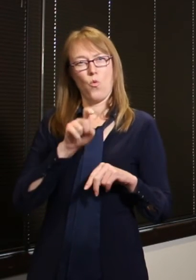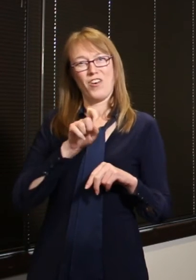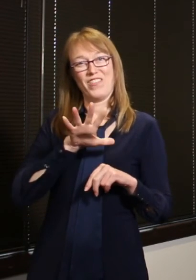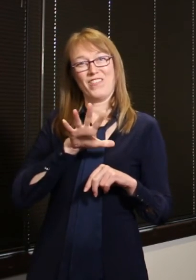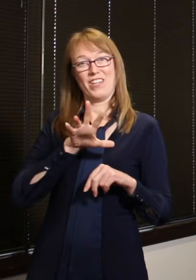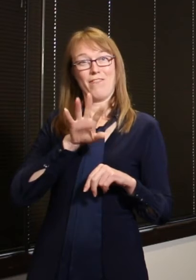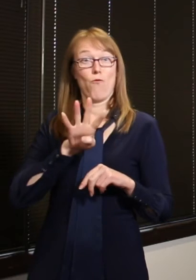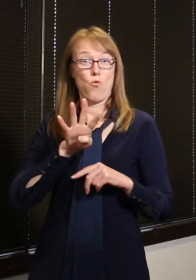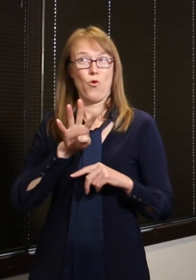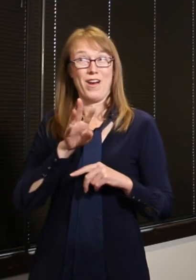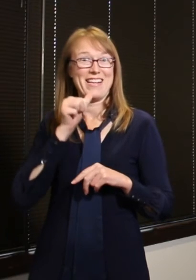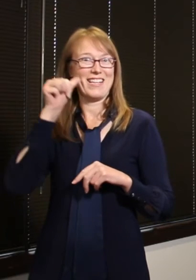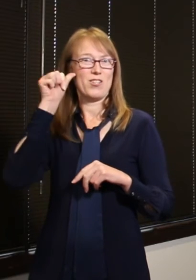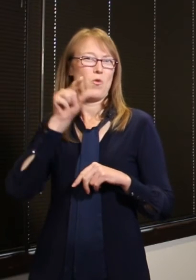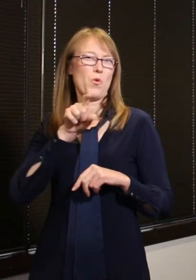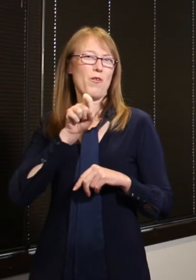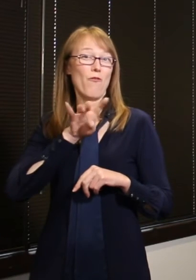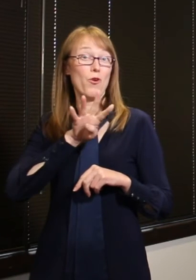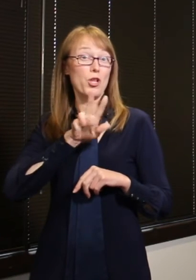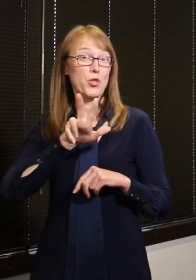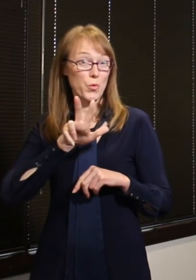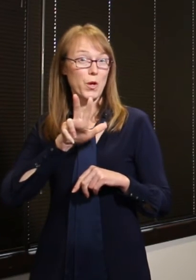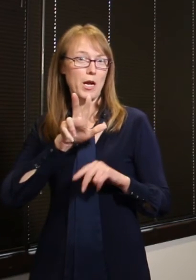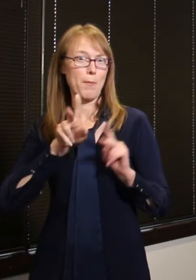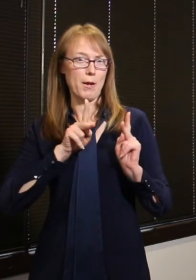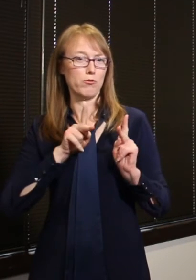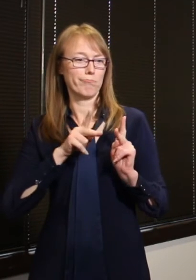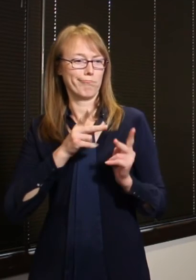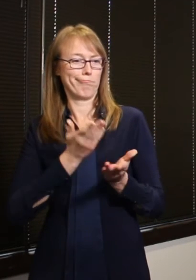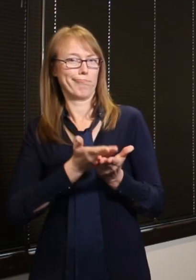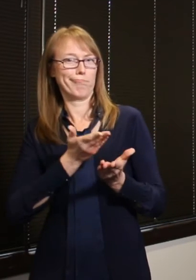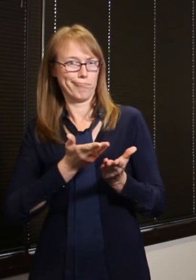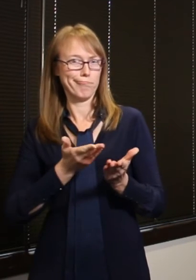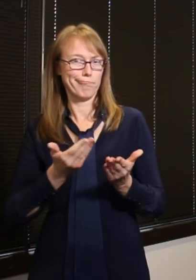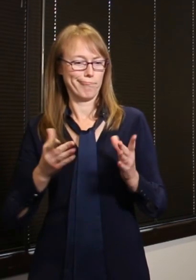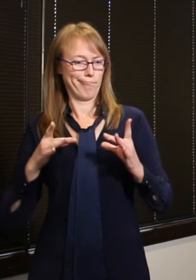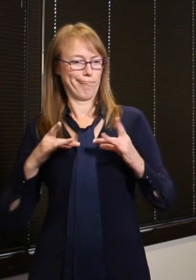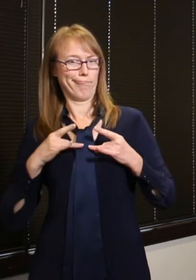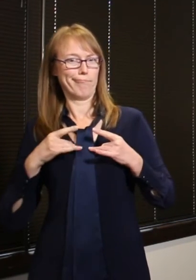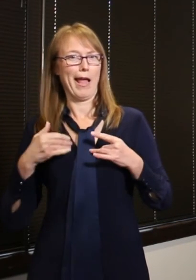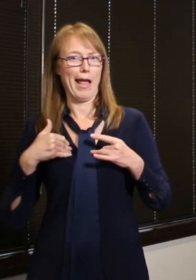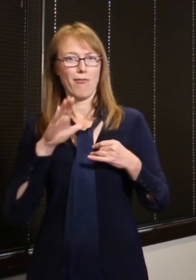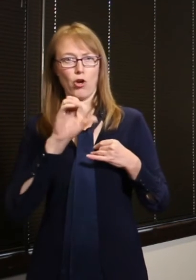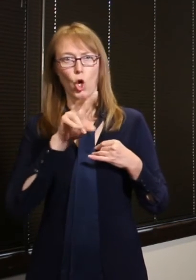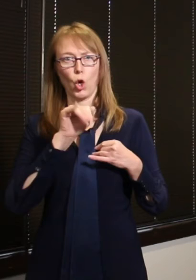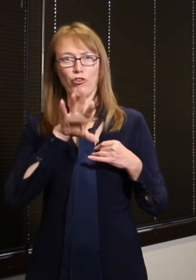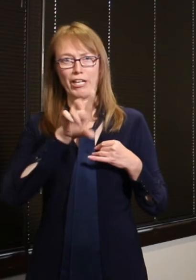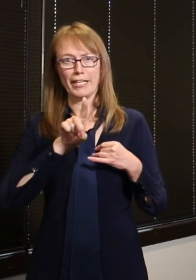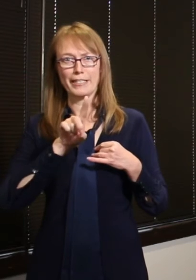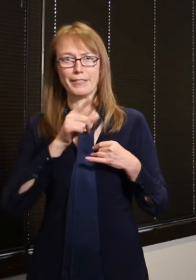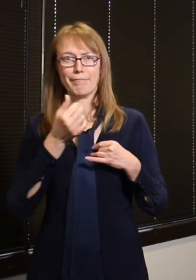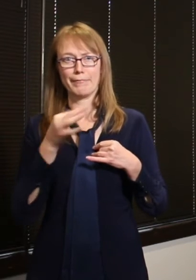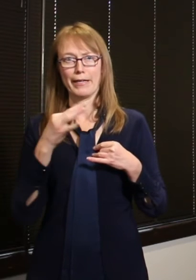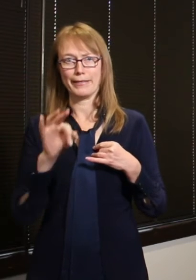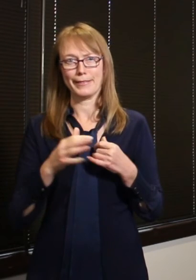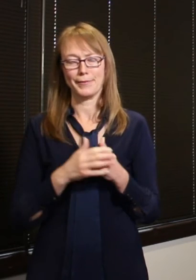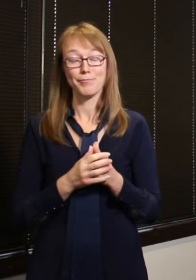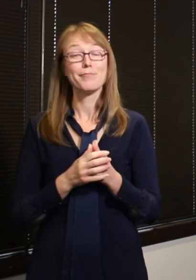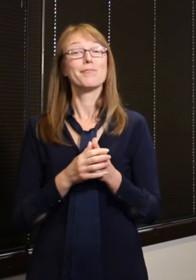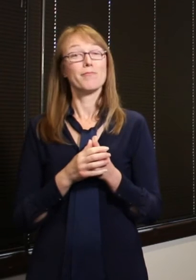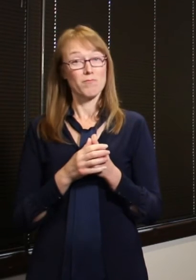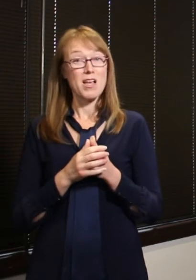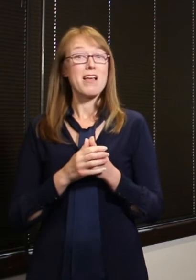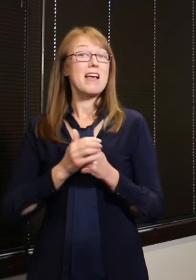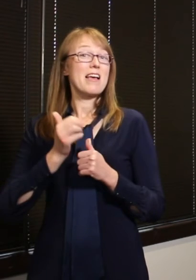had 143 confirmed positive patients. And again, our rolling average today, represented by the blue line, as